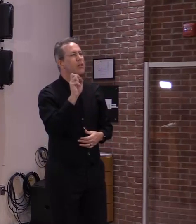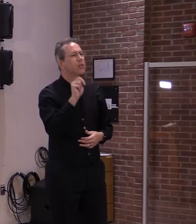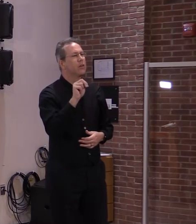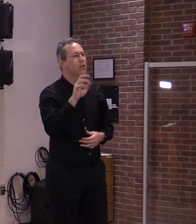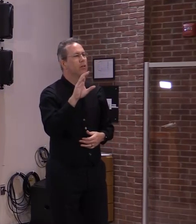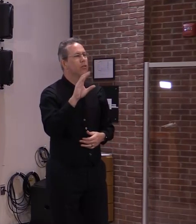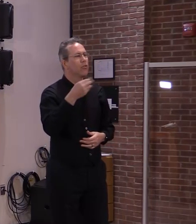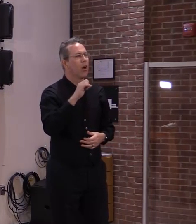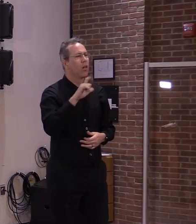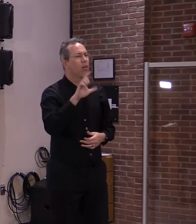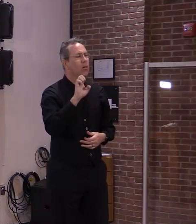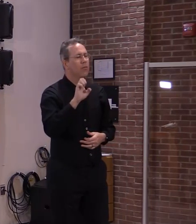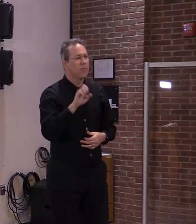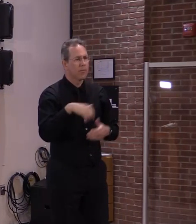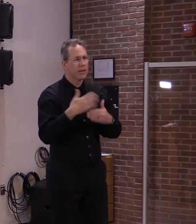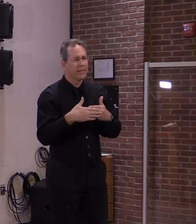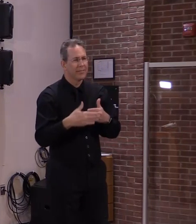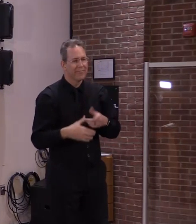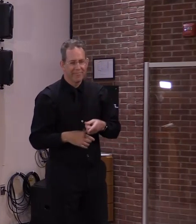Chronicle. Thank you.